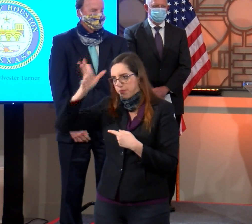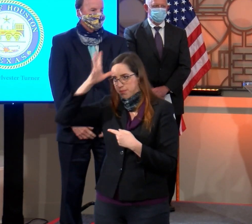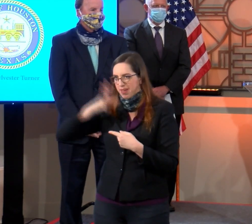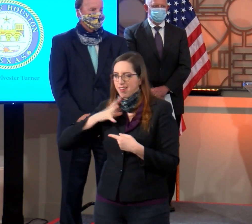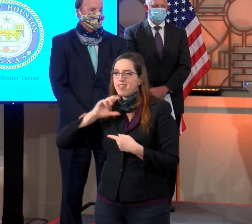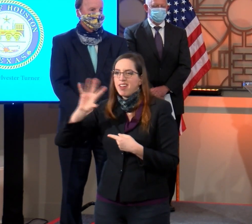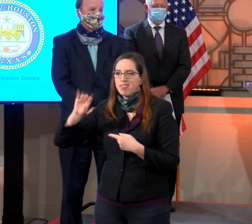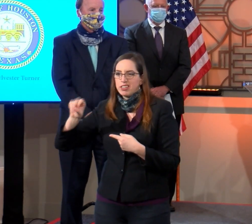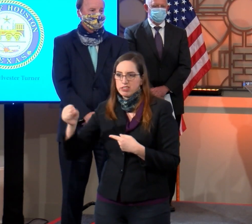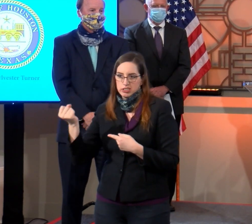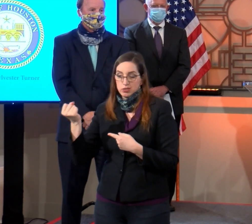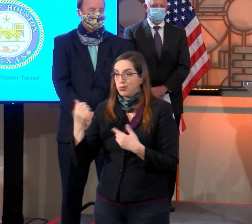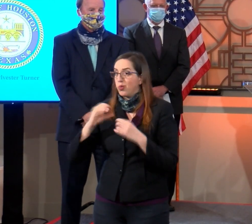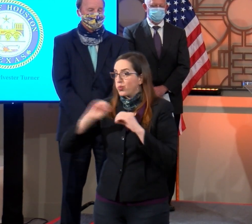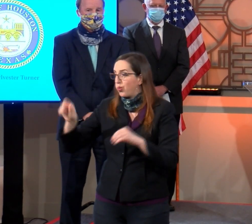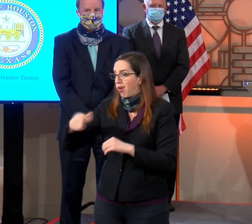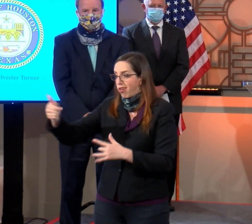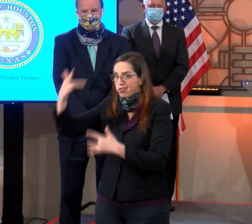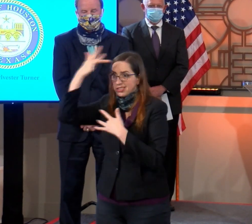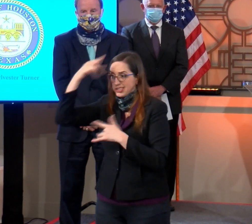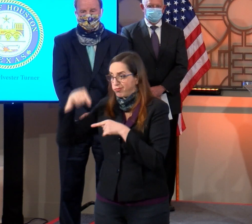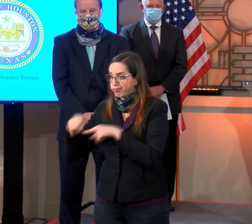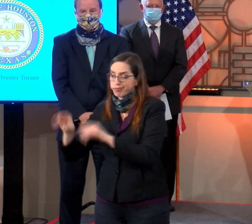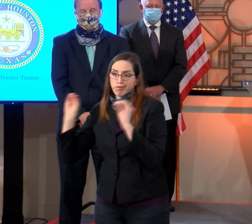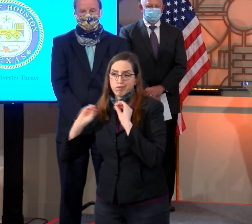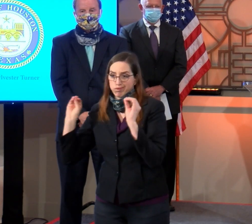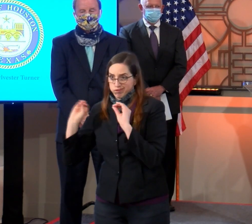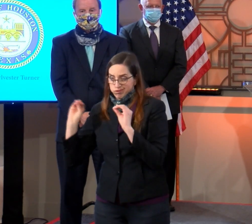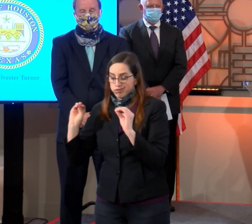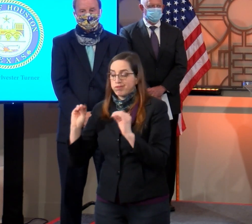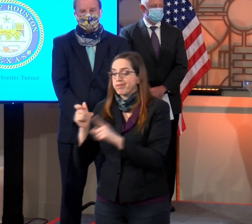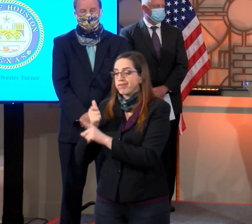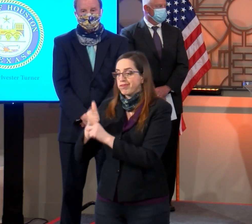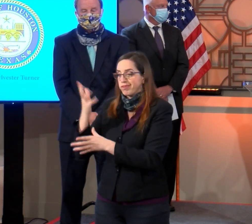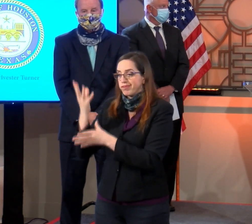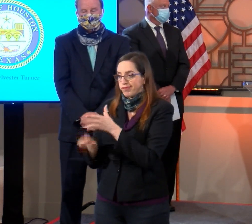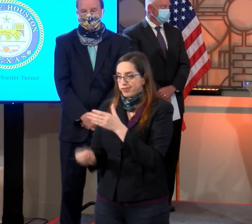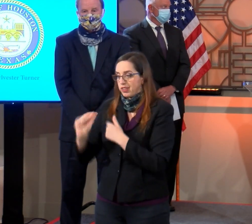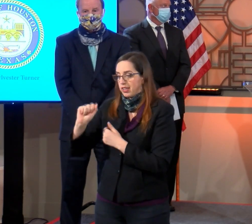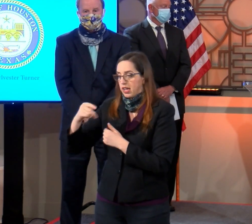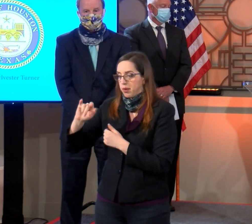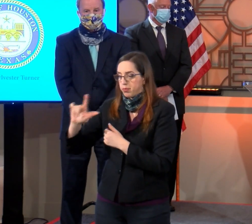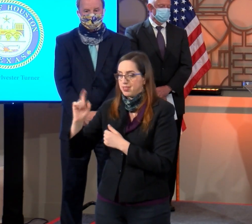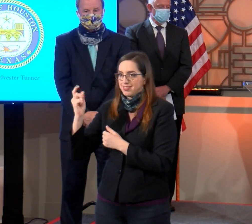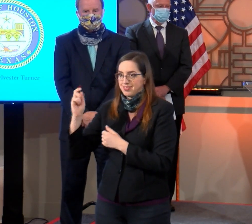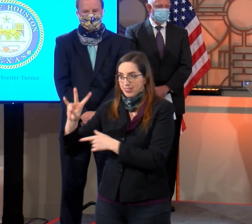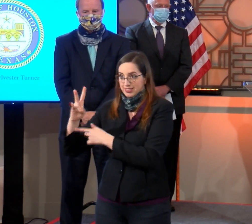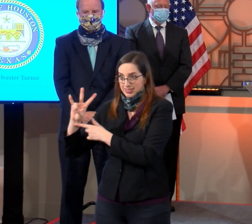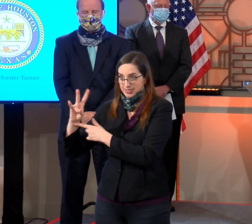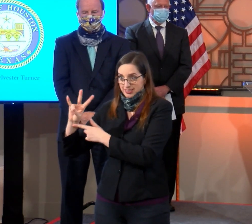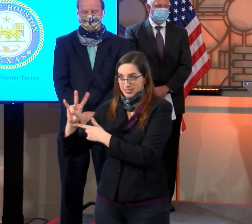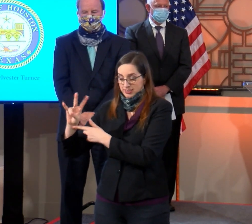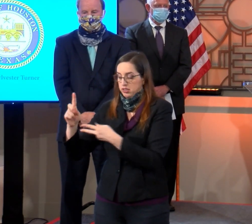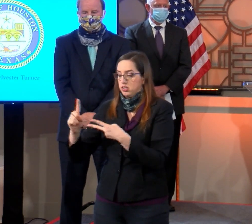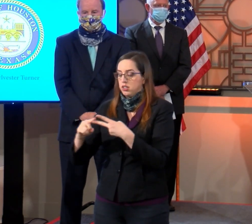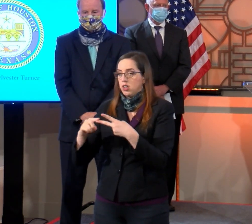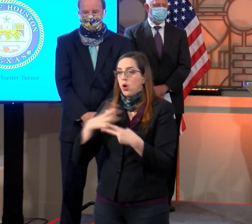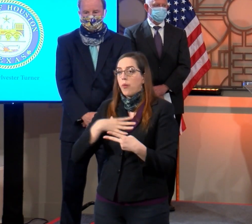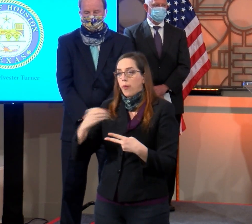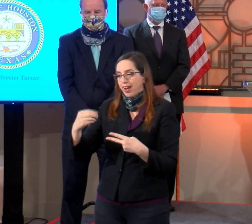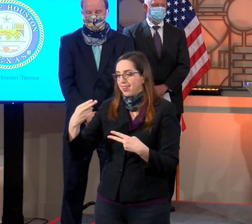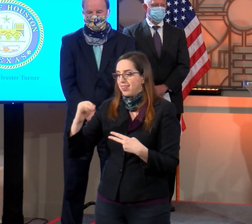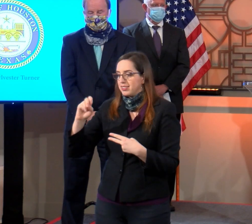with no known underlying health conditions, who passed away on April 17th. A white